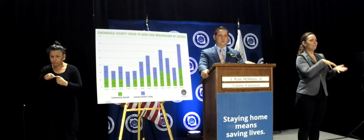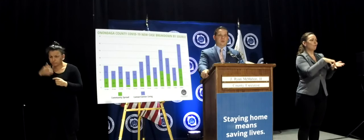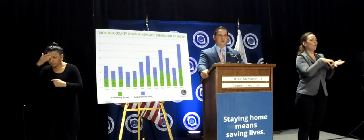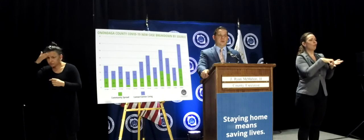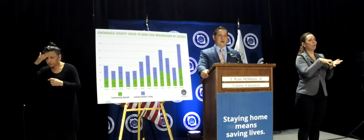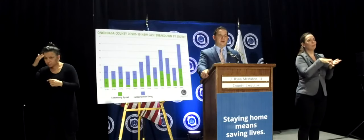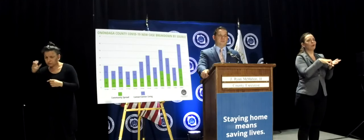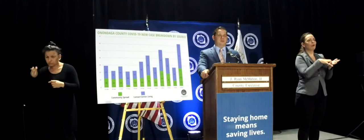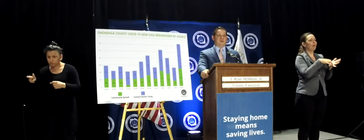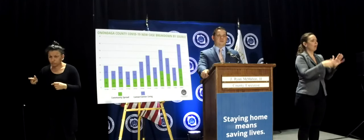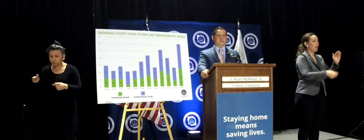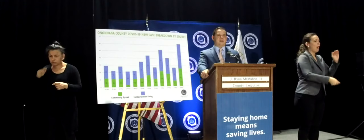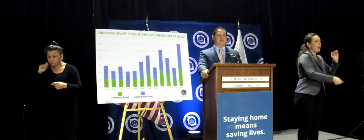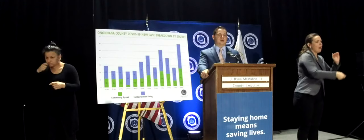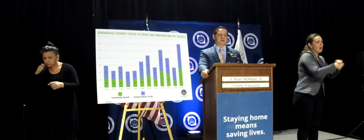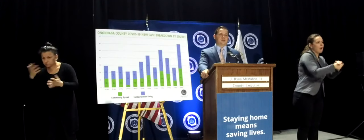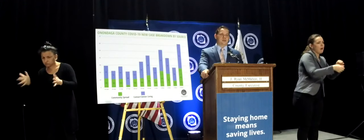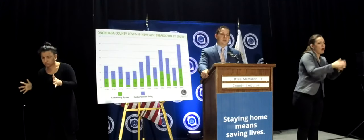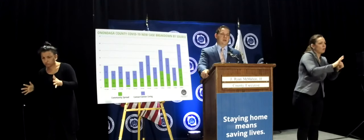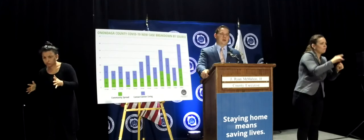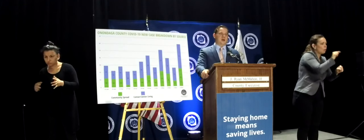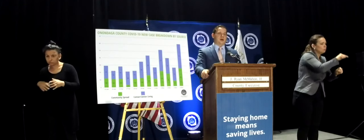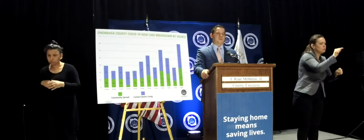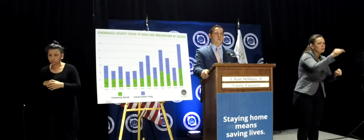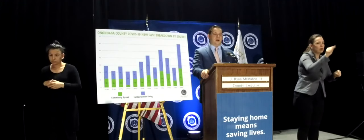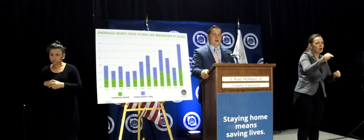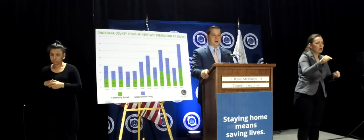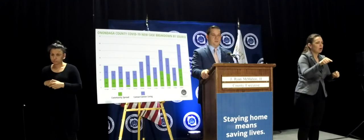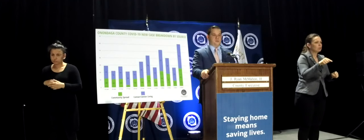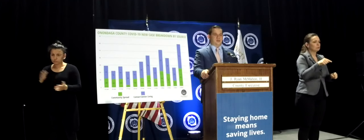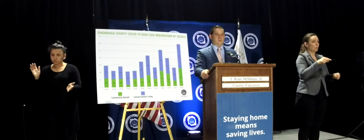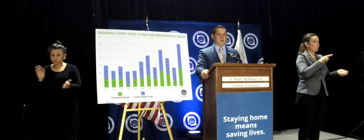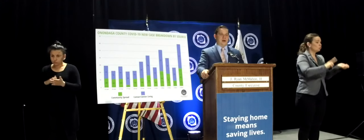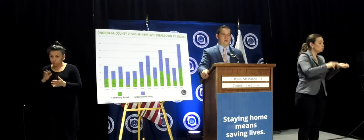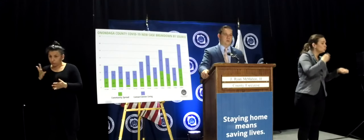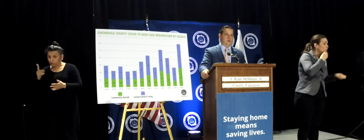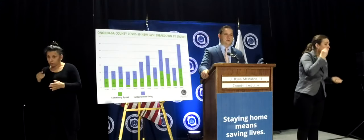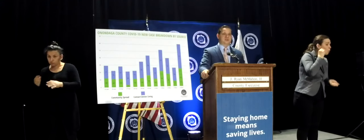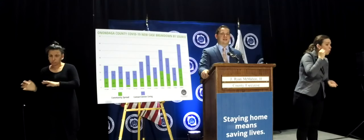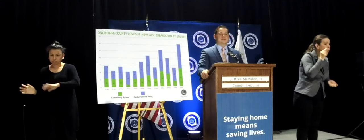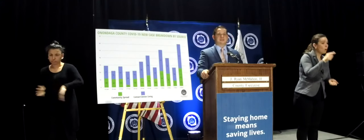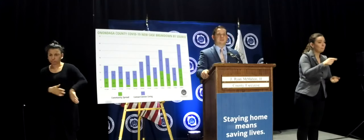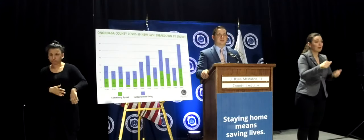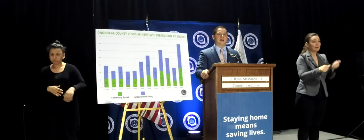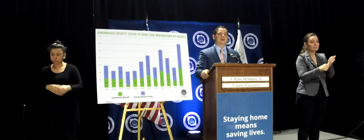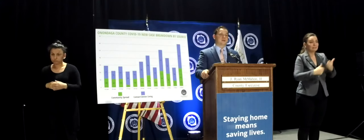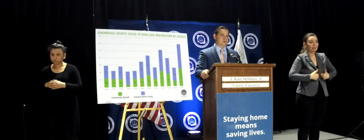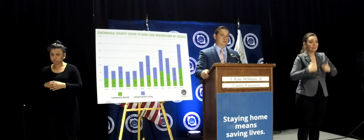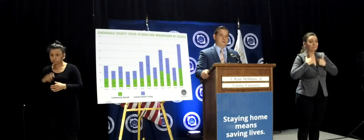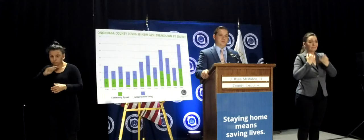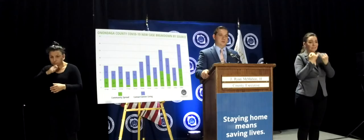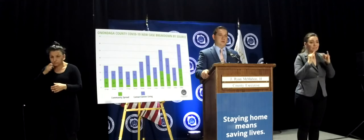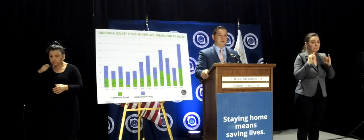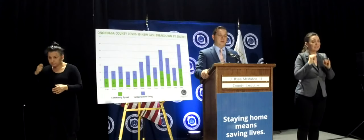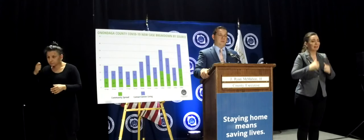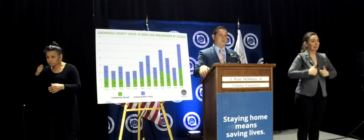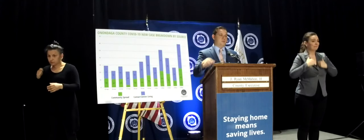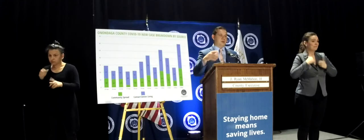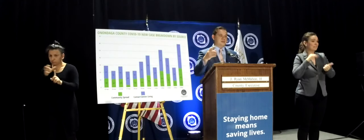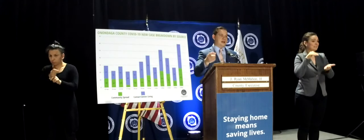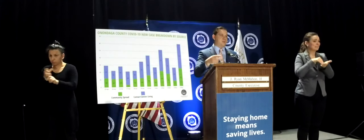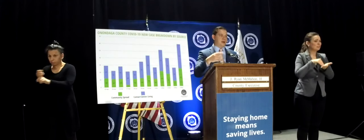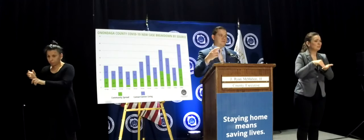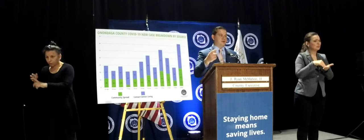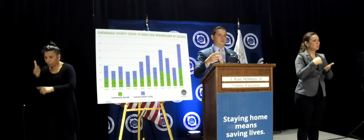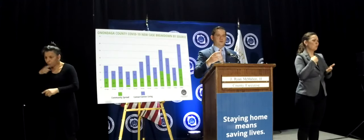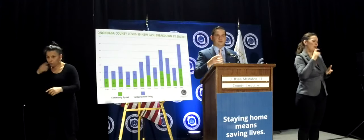tested. We kind of pivoted from that strategy. If we wanted our numbers to keep going down, we would have just tested symptomatic individuals. Remember, for a period